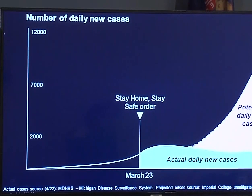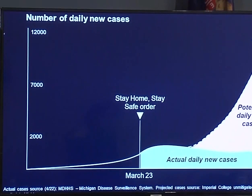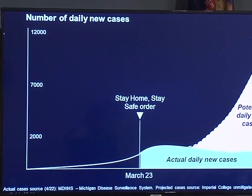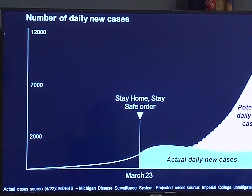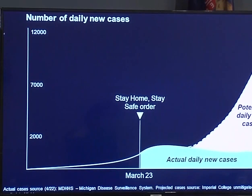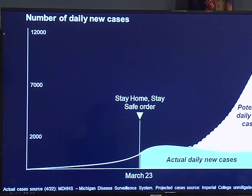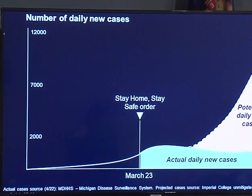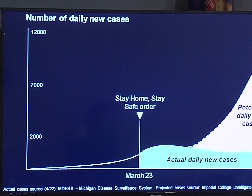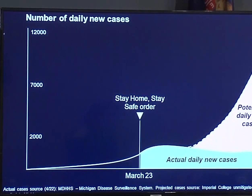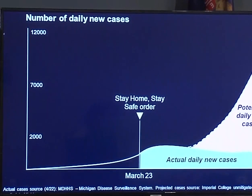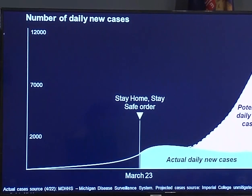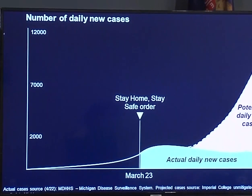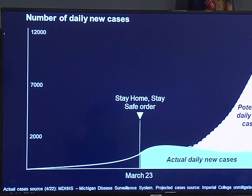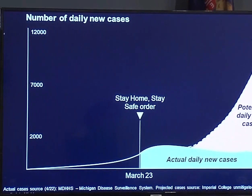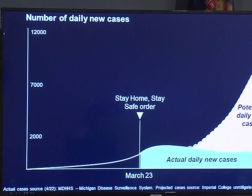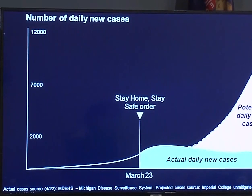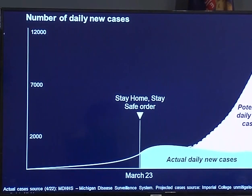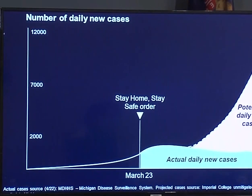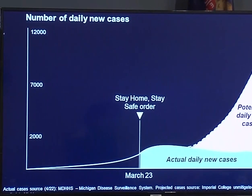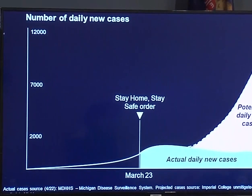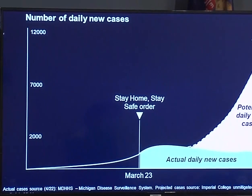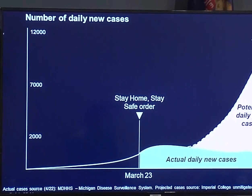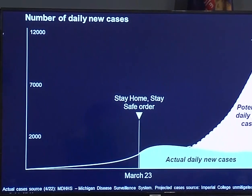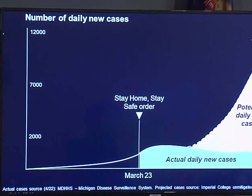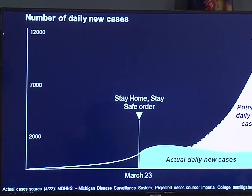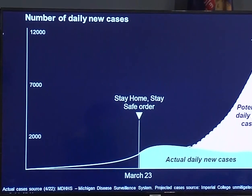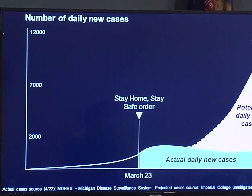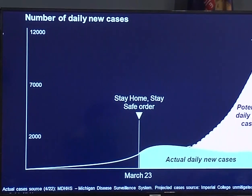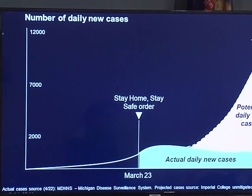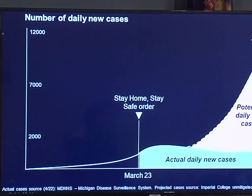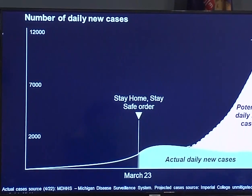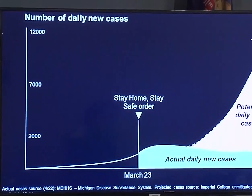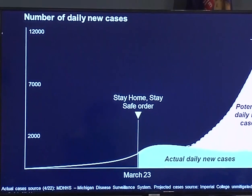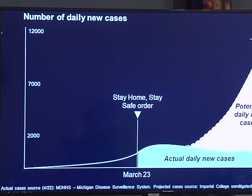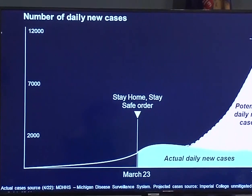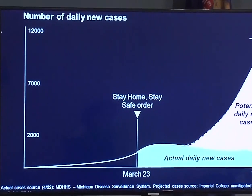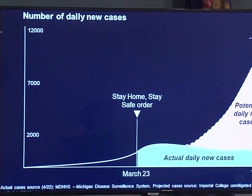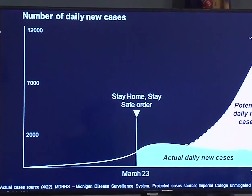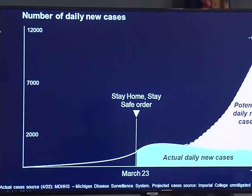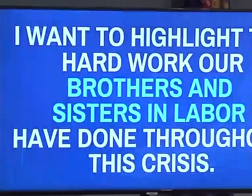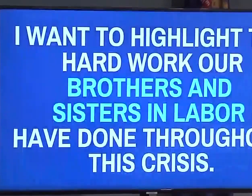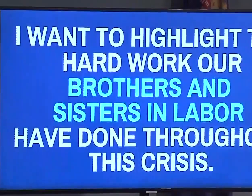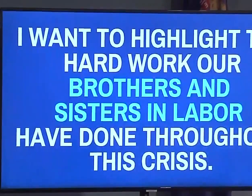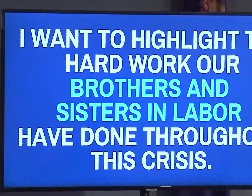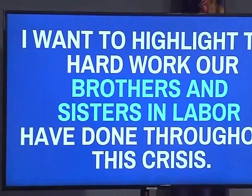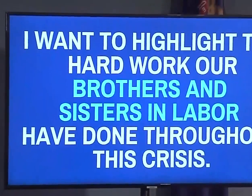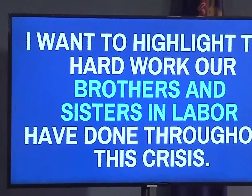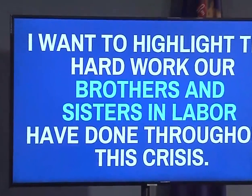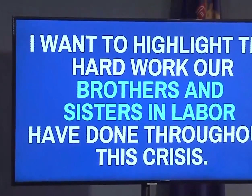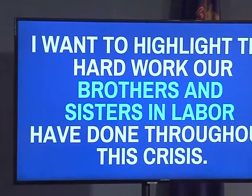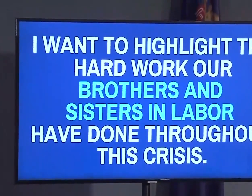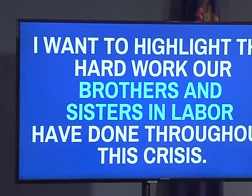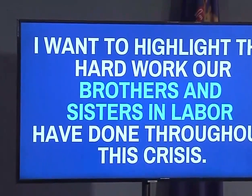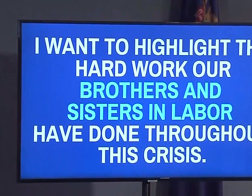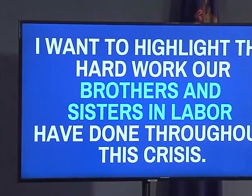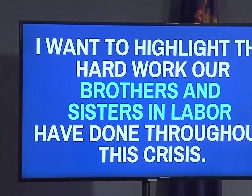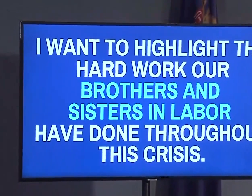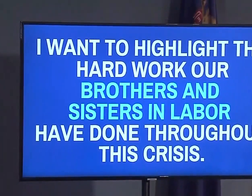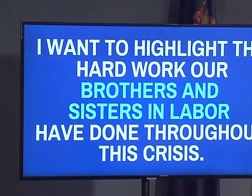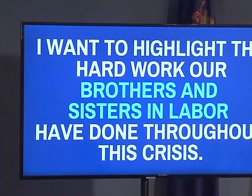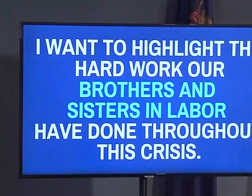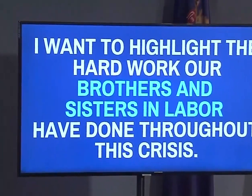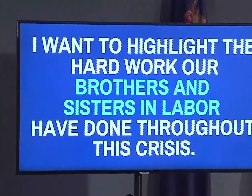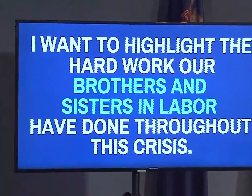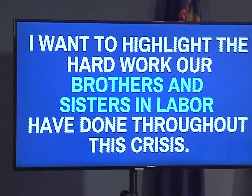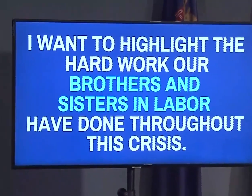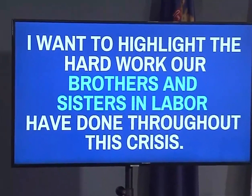begin to phase back into our new normal. I want to especially highlight the hard work of our brothers and sisters in